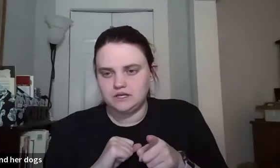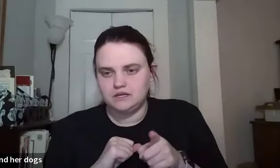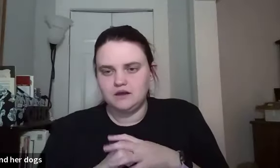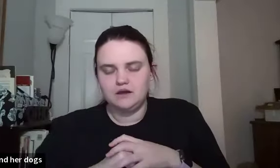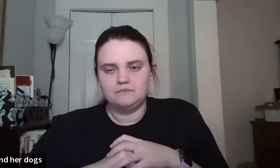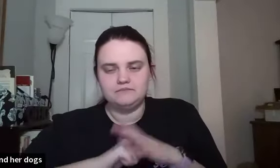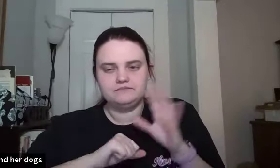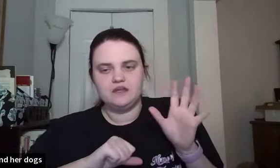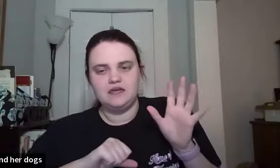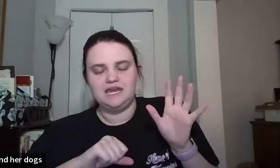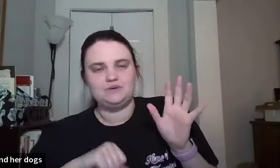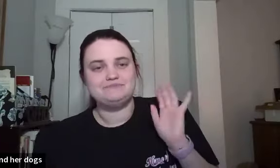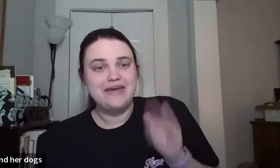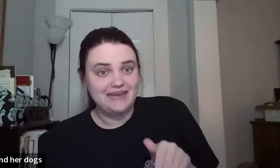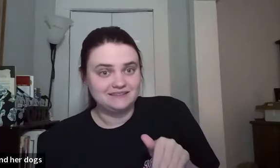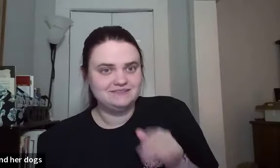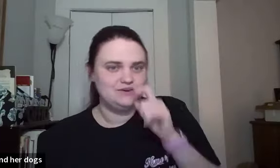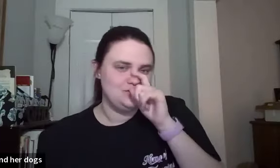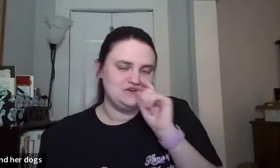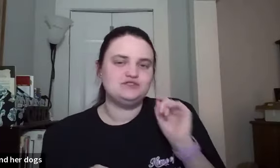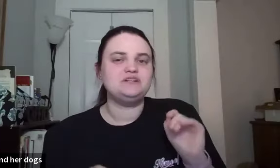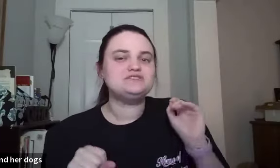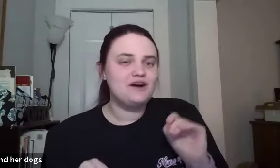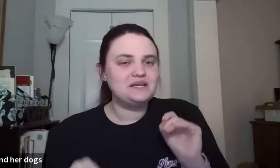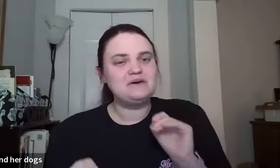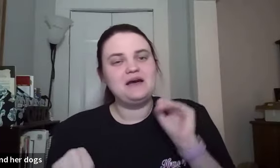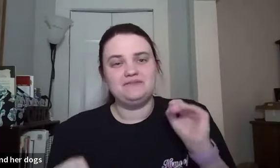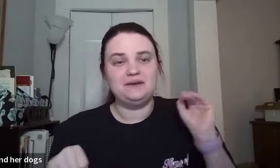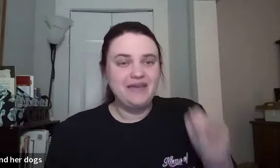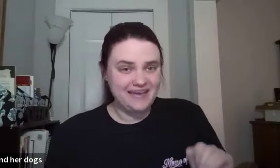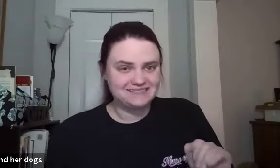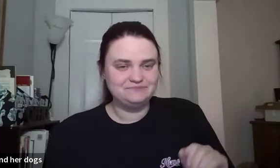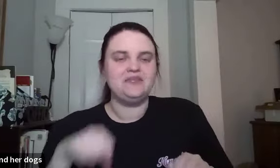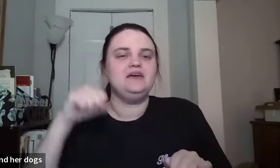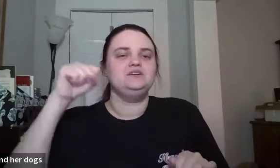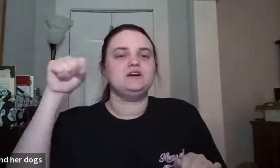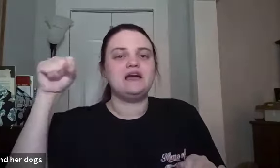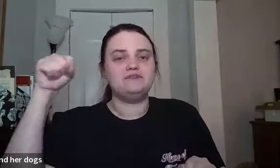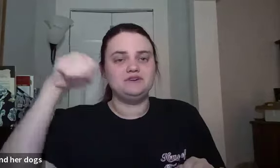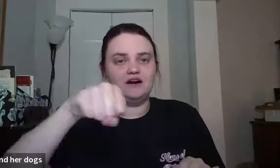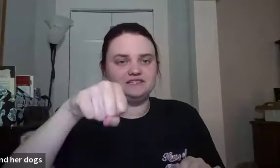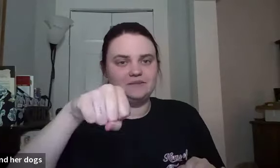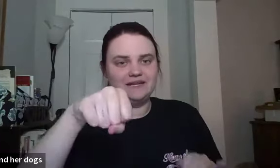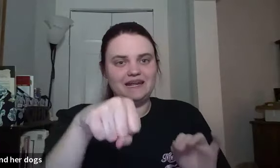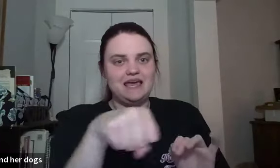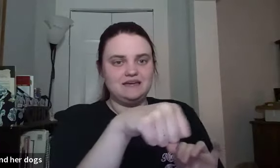one, and it was pet. So when you're talking about having a pet, you're going to have your non-dominant in an